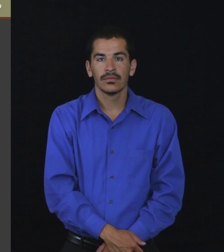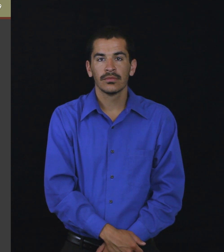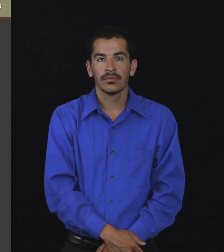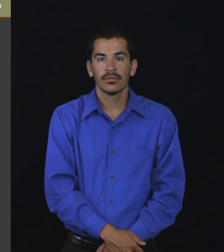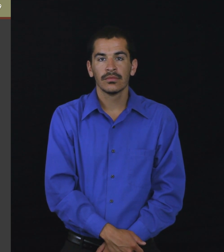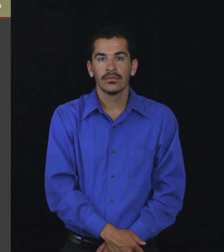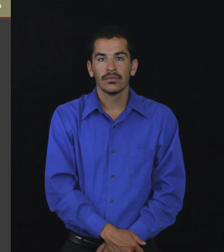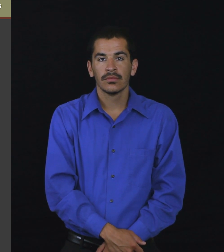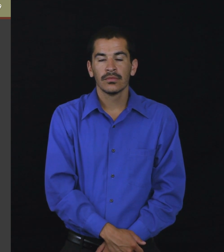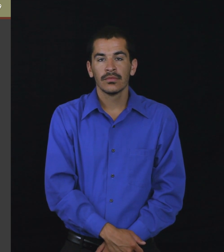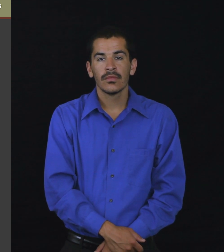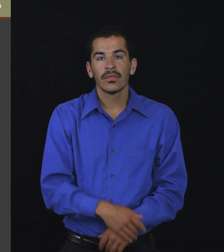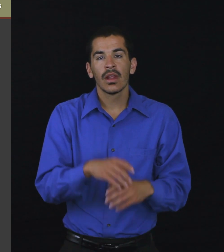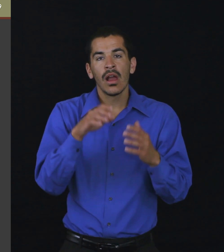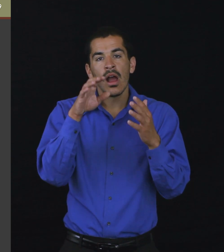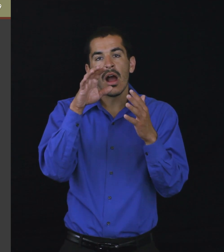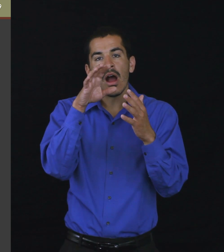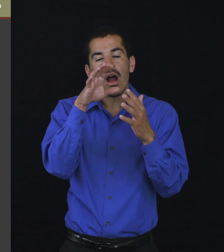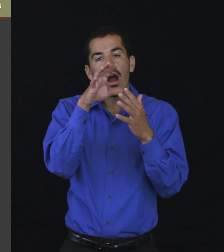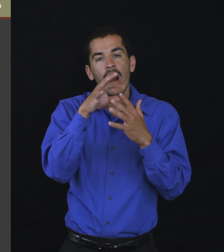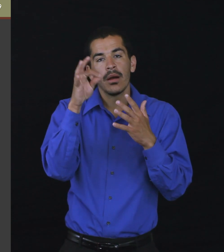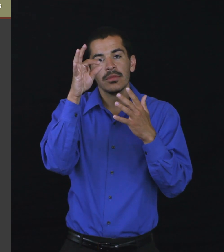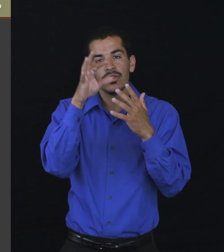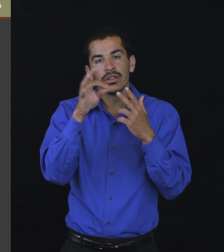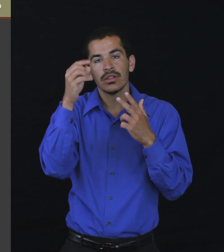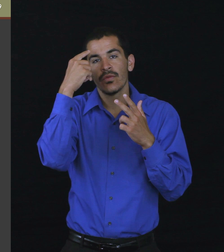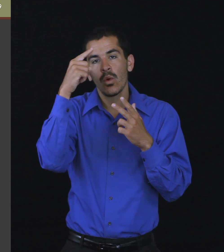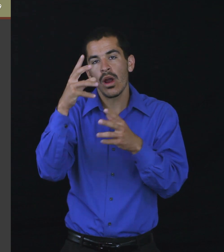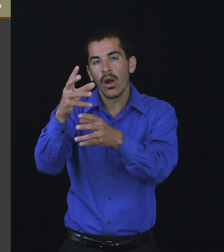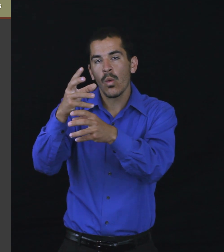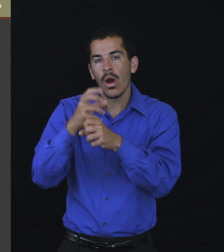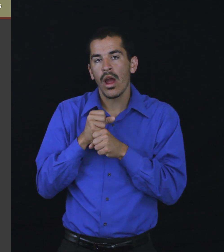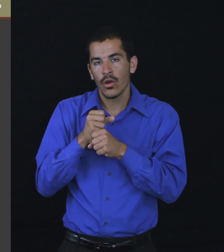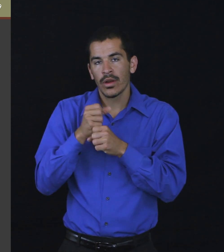Options for acquiring the land.